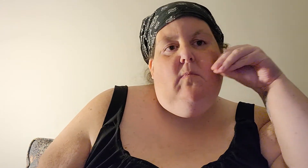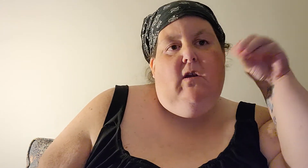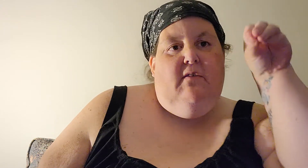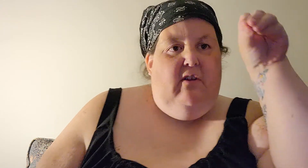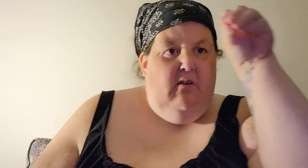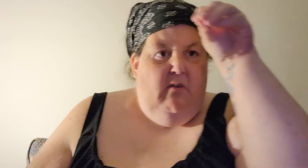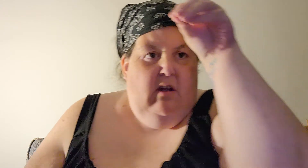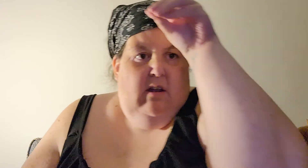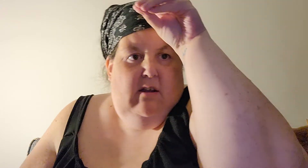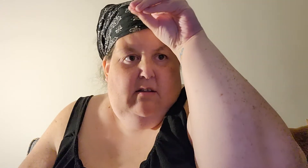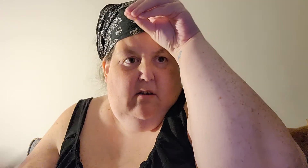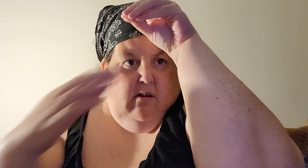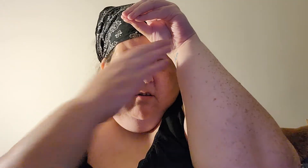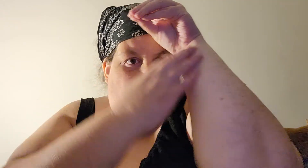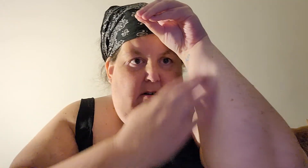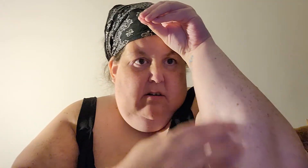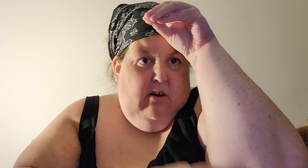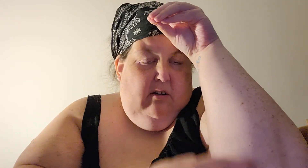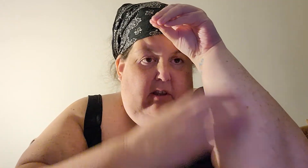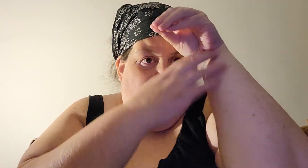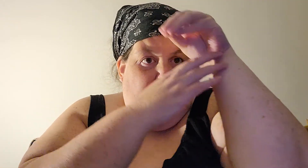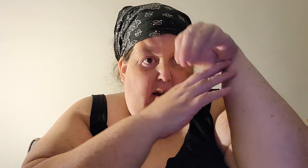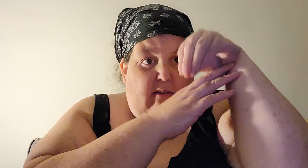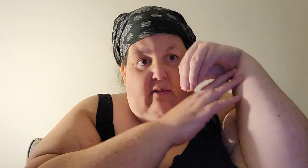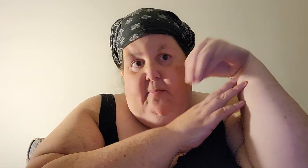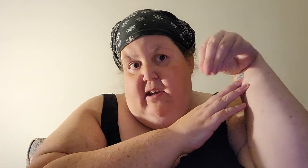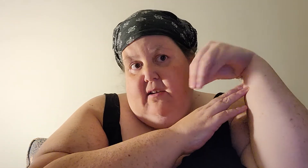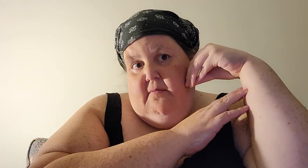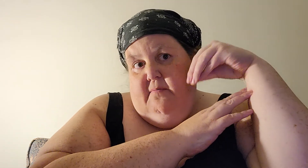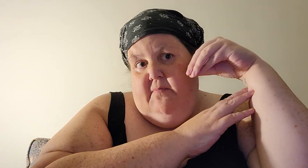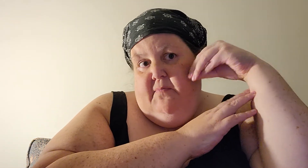Because, you know, tall neck and then the beak.